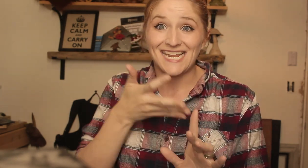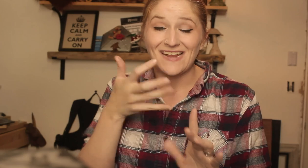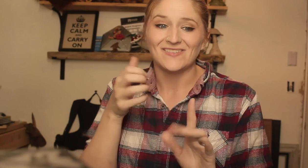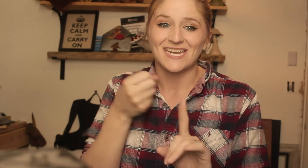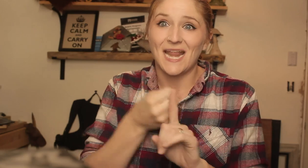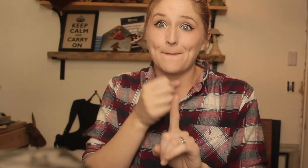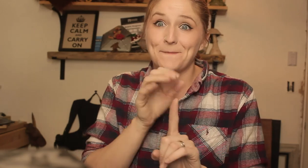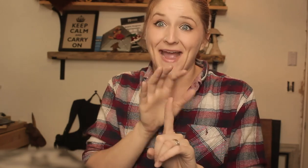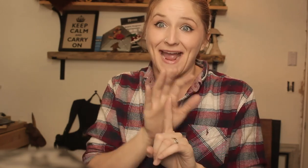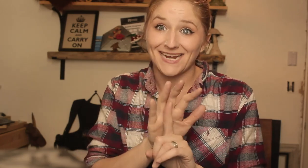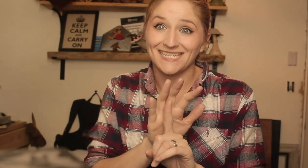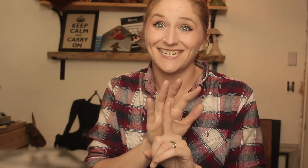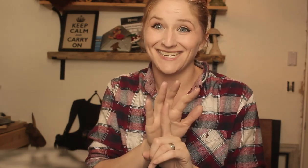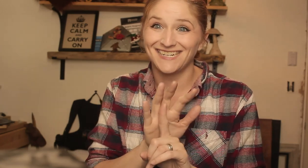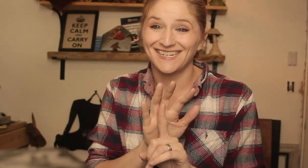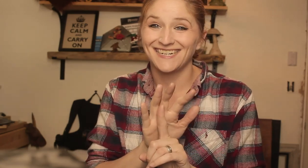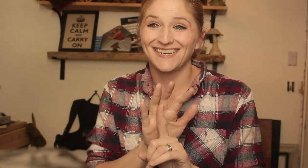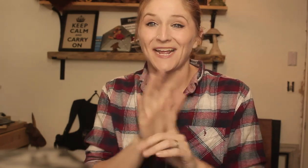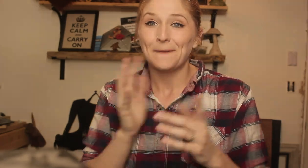leaves an impact.